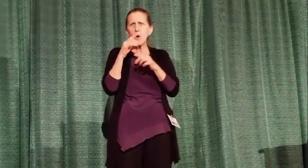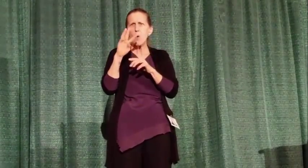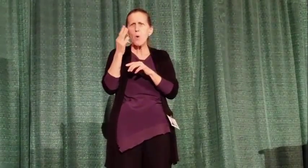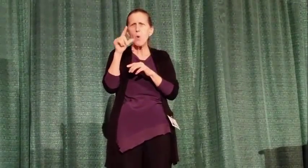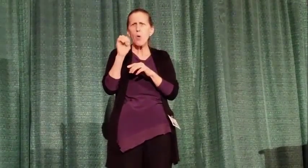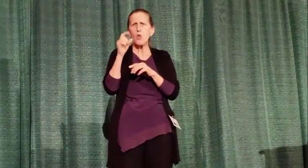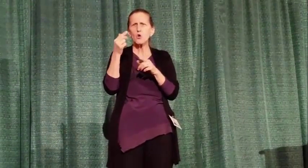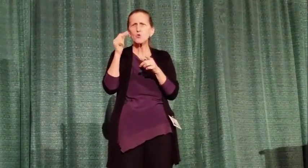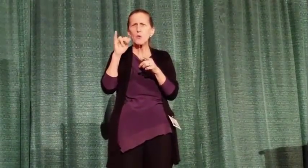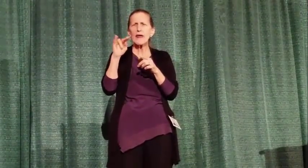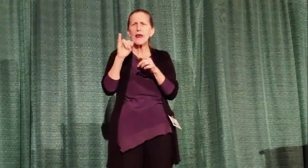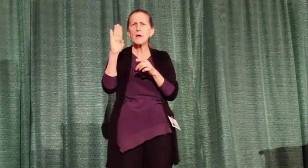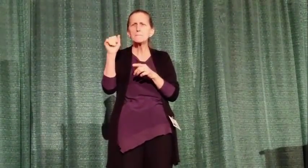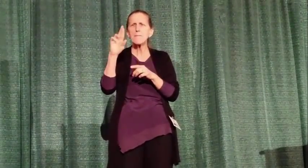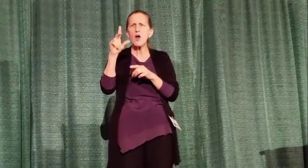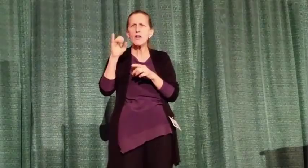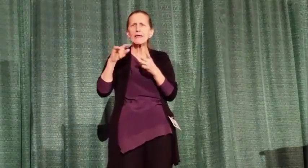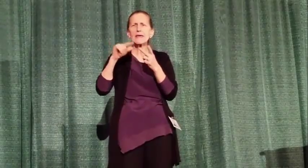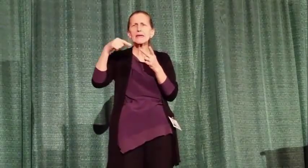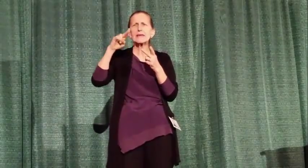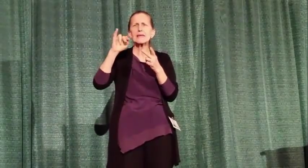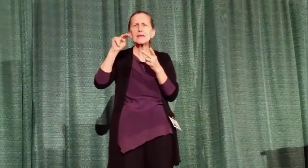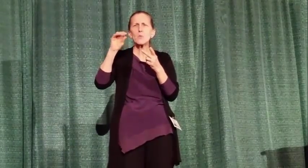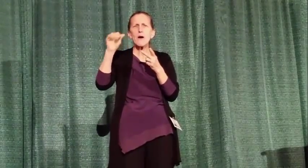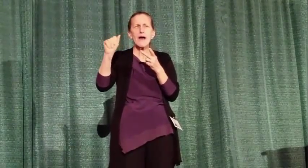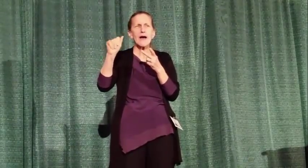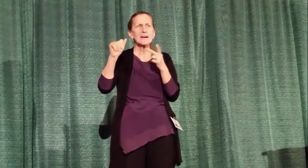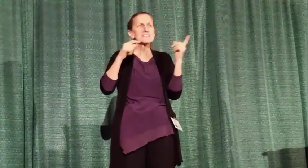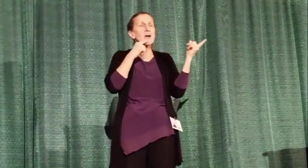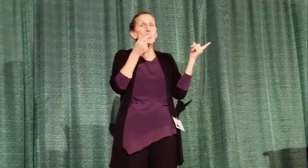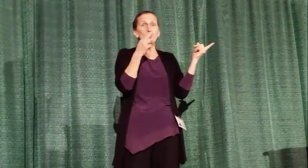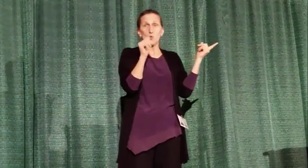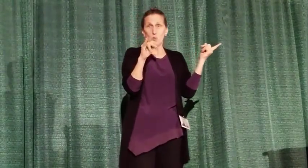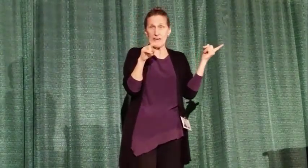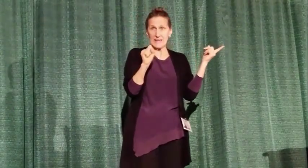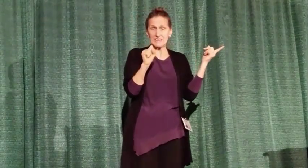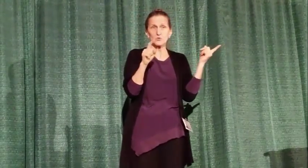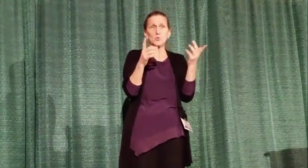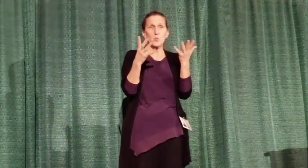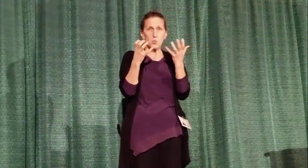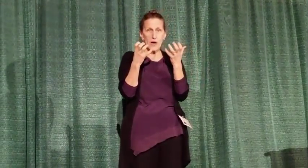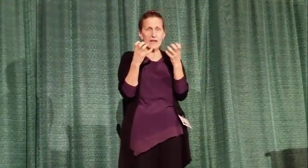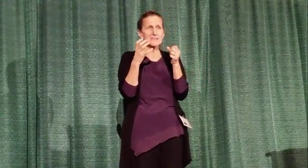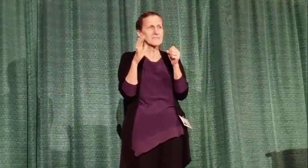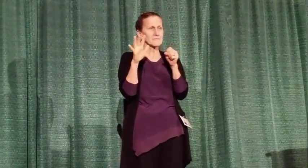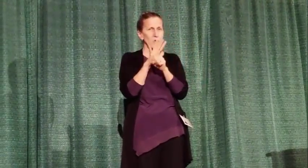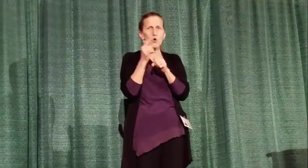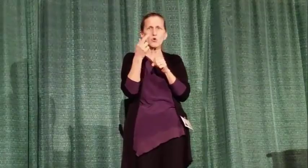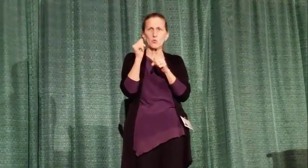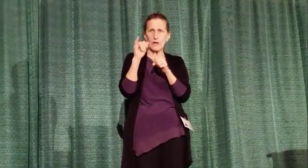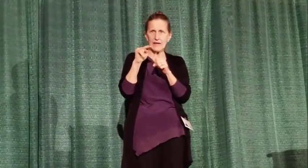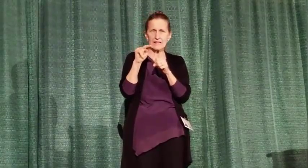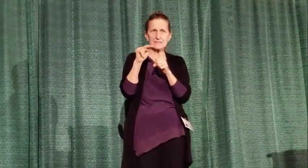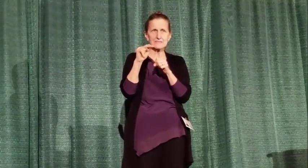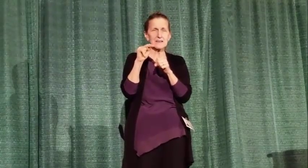like barley and quinoa and all that? That's right. As far as grains are concerned, you want the intact whole grains to eat them. But